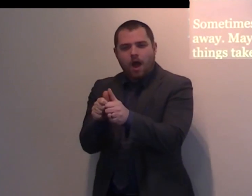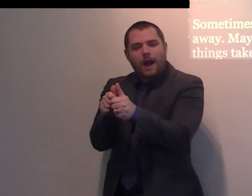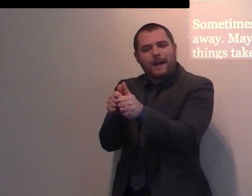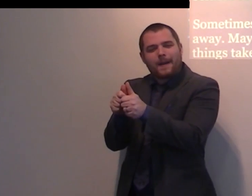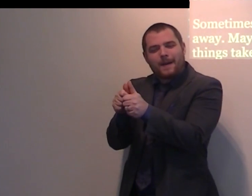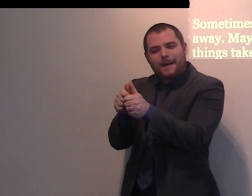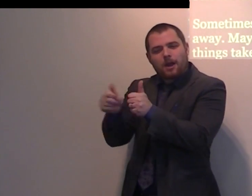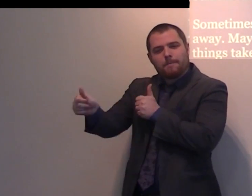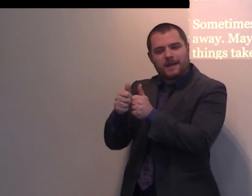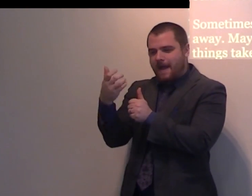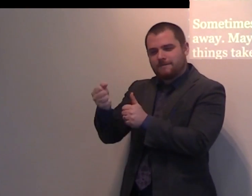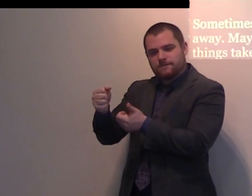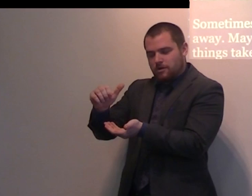the company's idol.